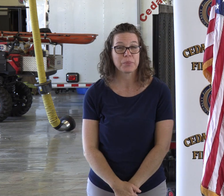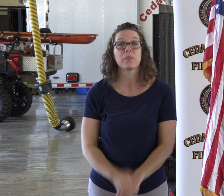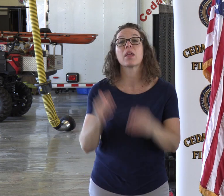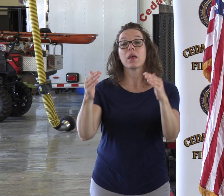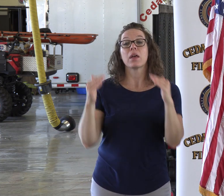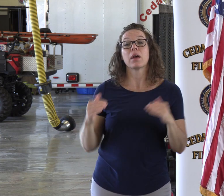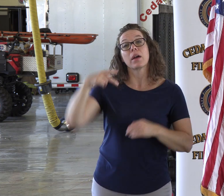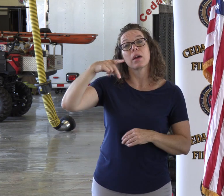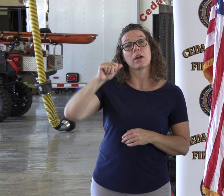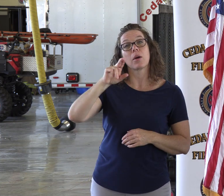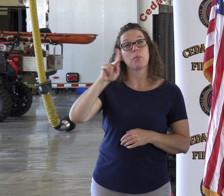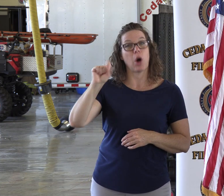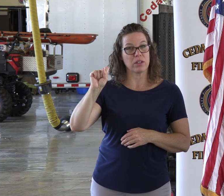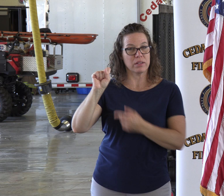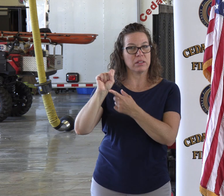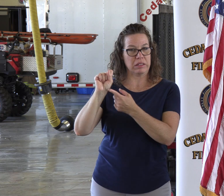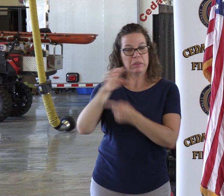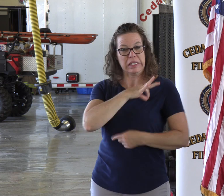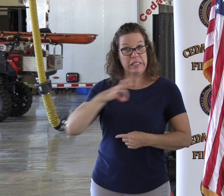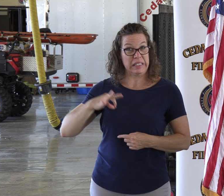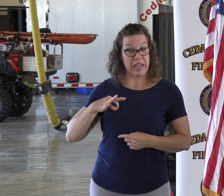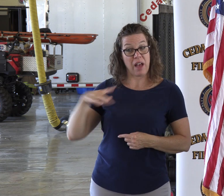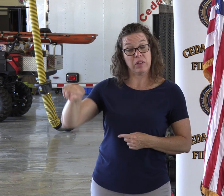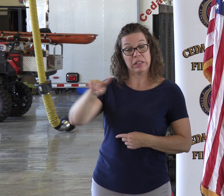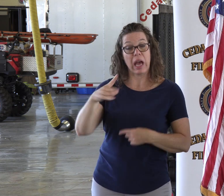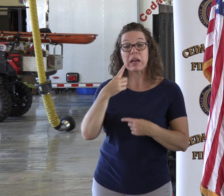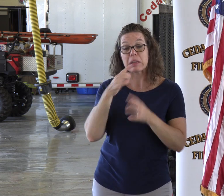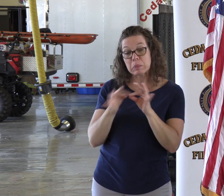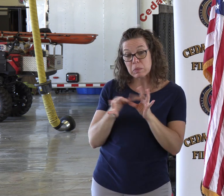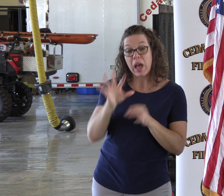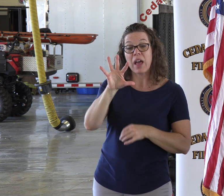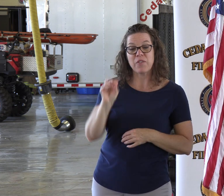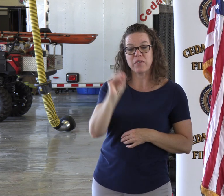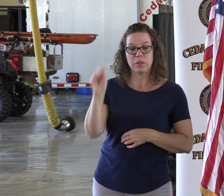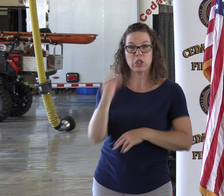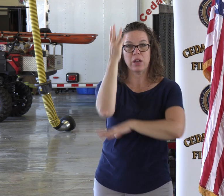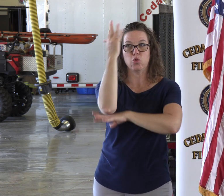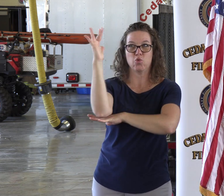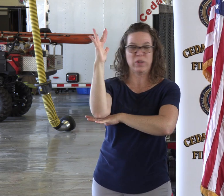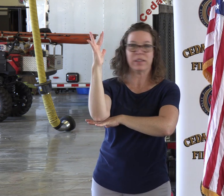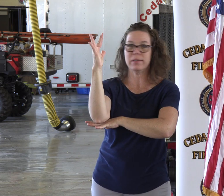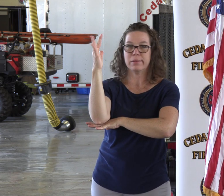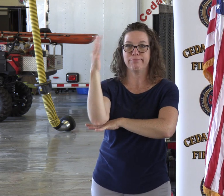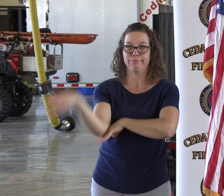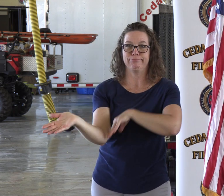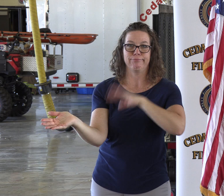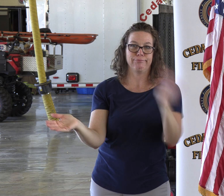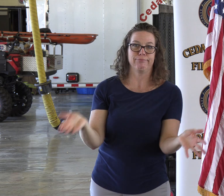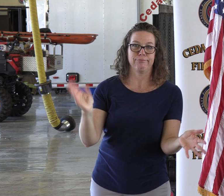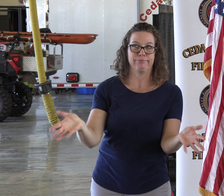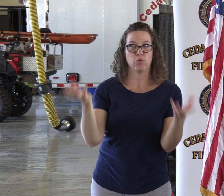Parks. Park staff indicated 50% of the city's tree canopy was lost. As